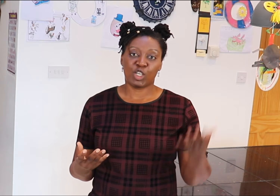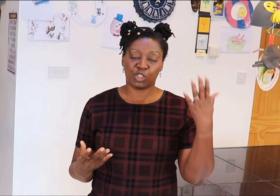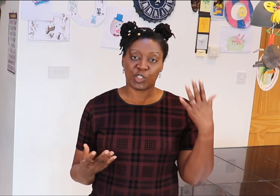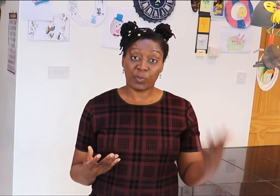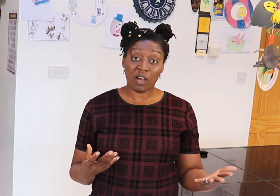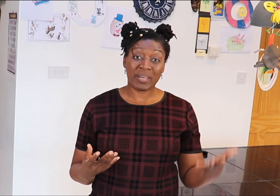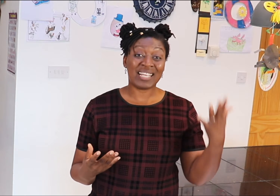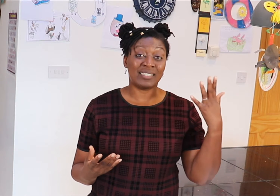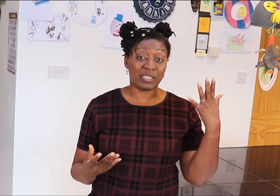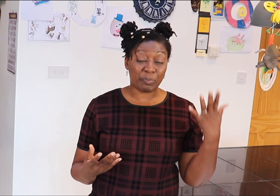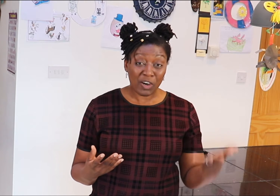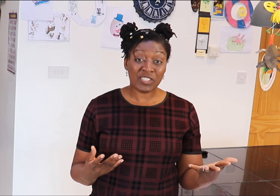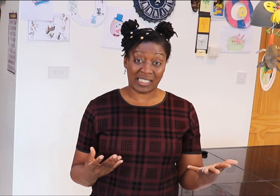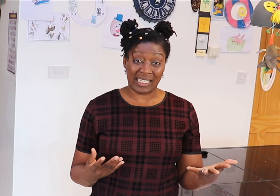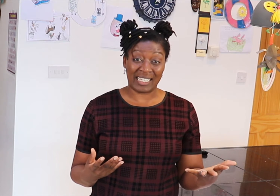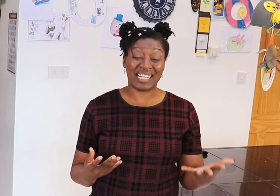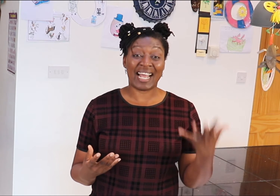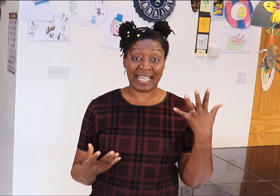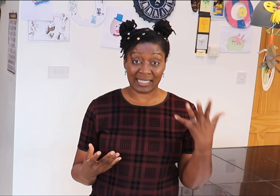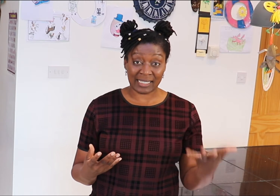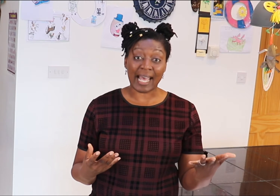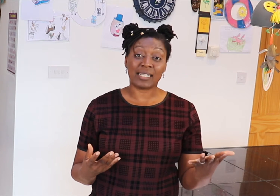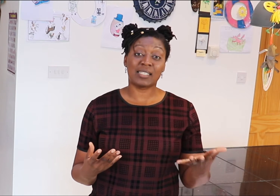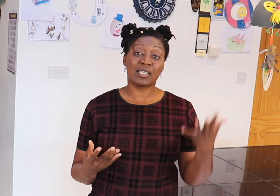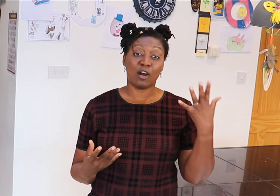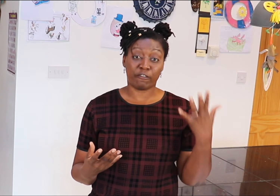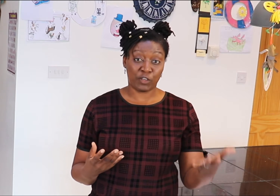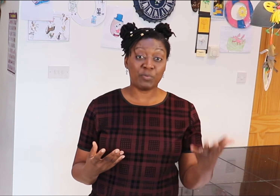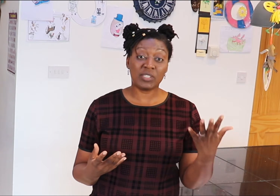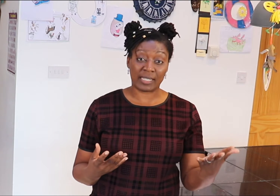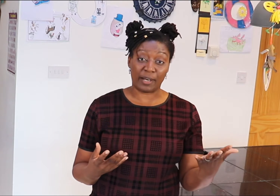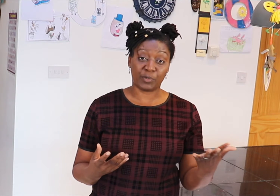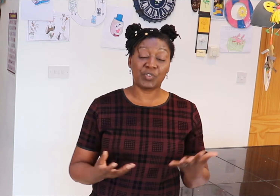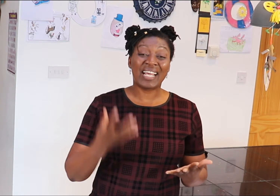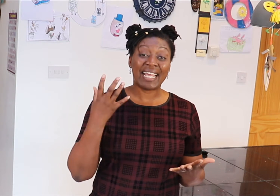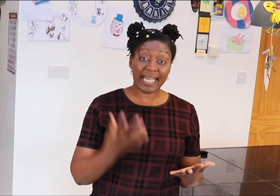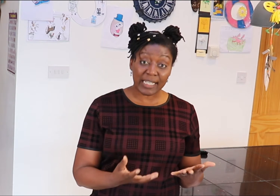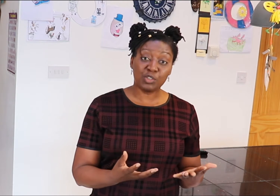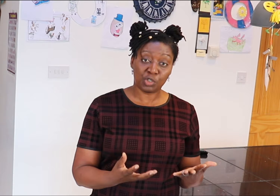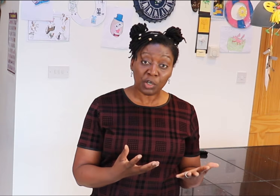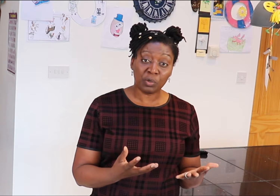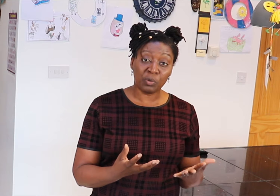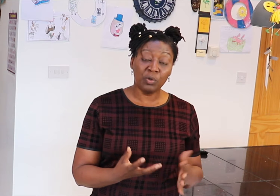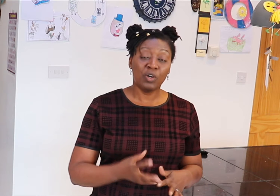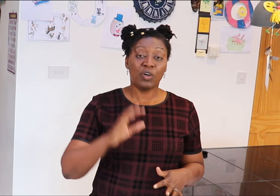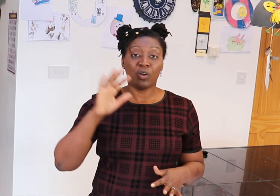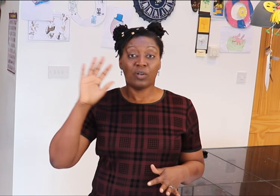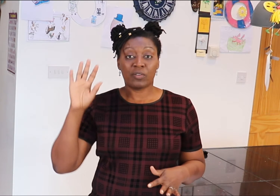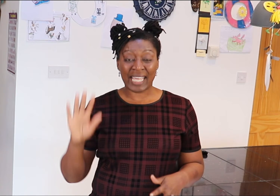So the sperm is depositing a set of human cells into the